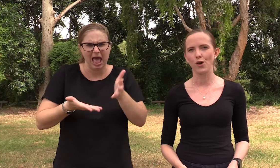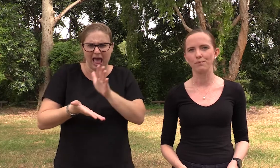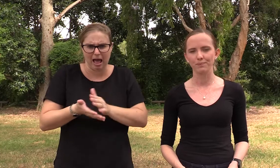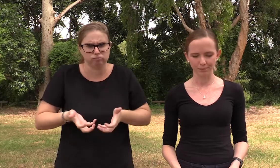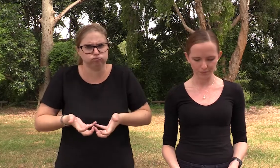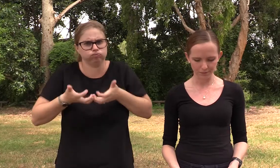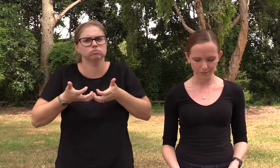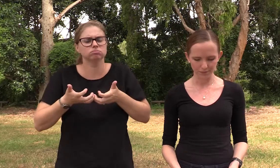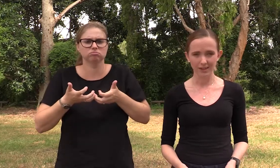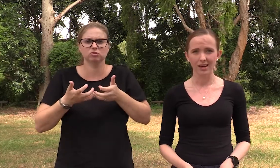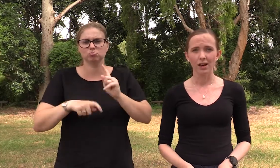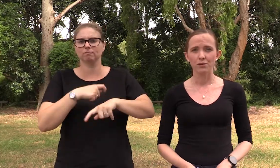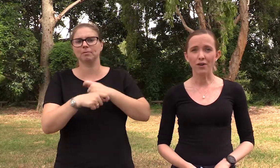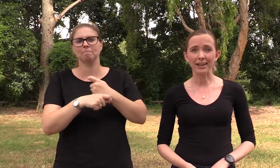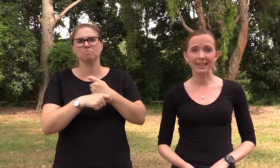long term.